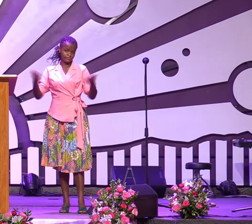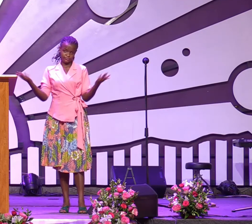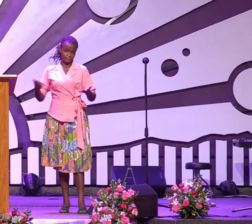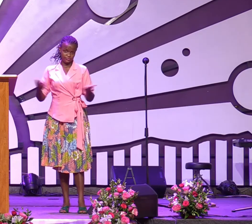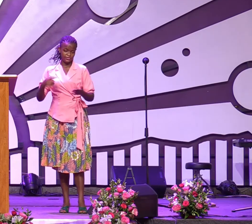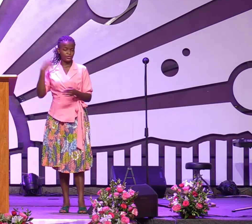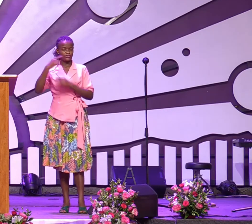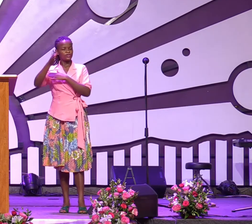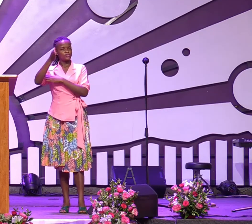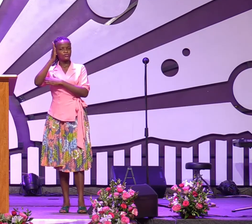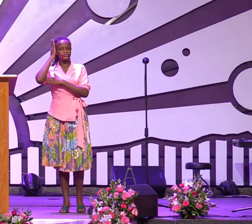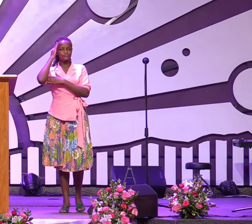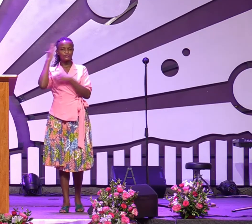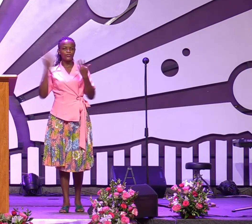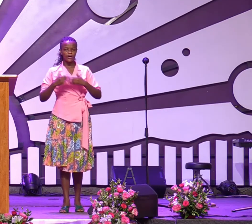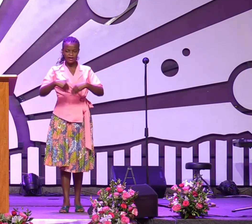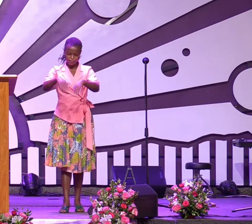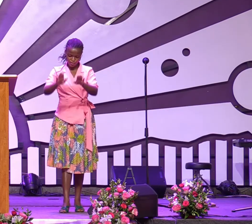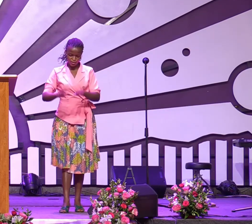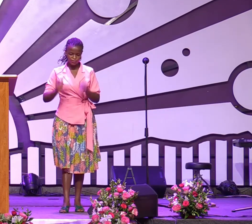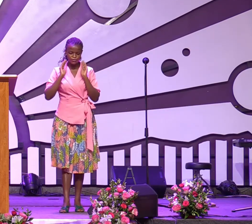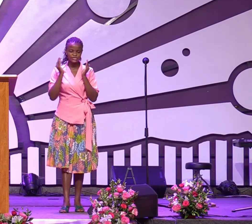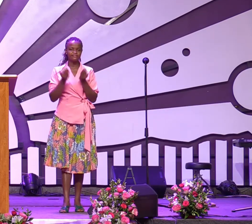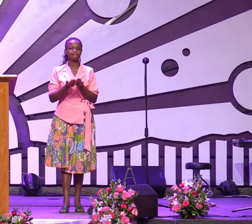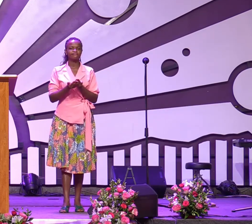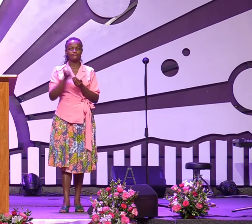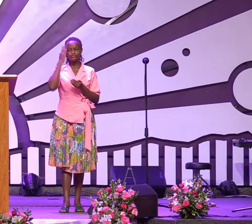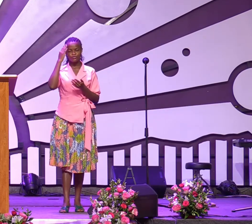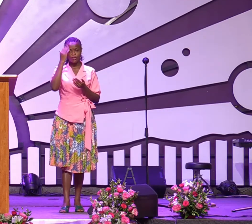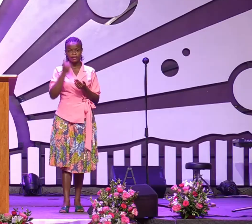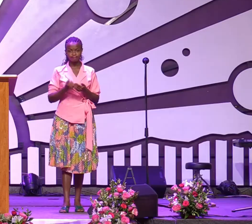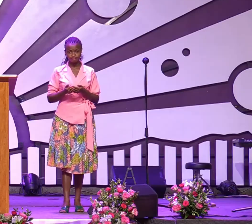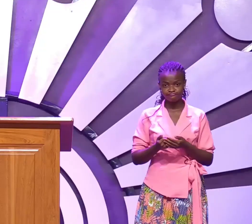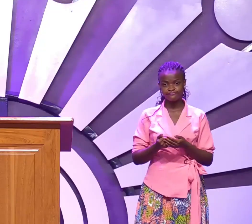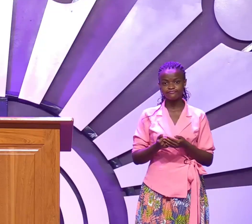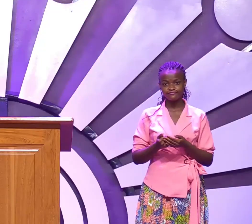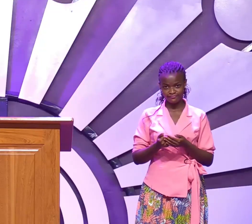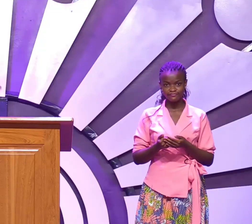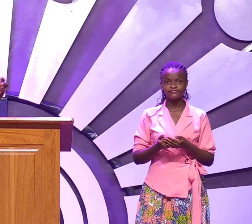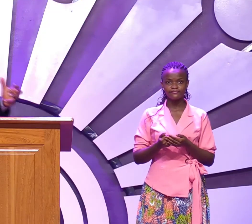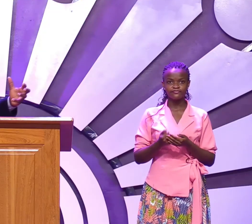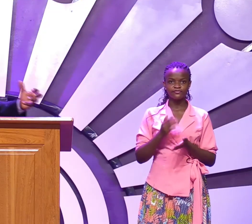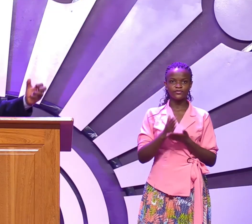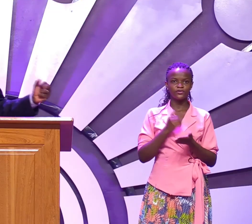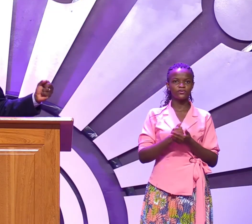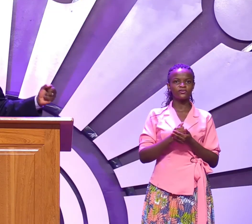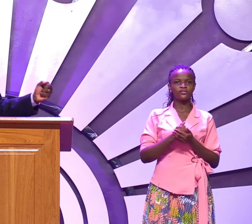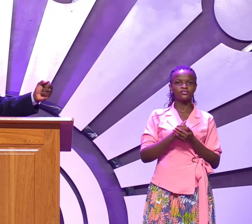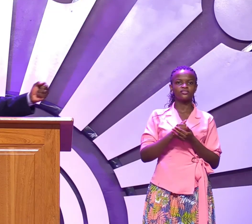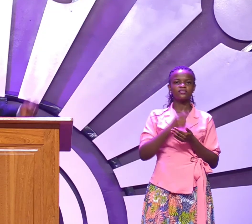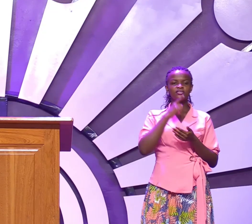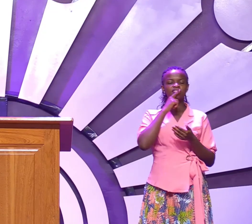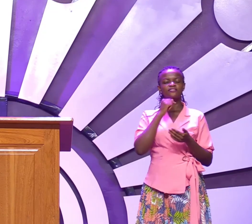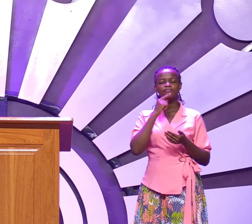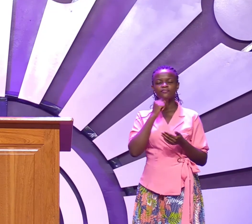only God knows where he buried him do you know why the man had become so big in